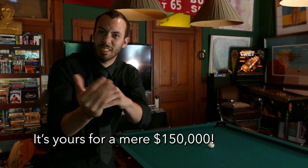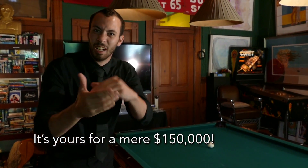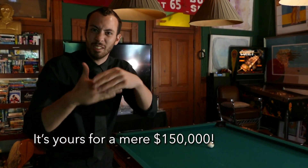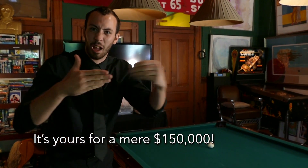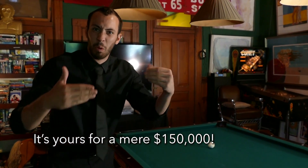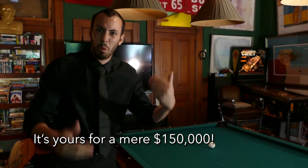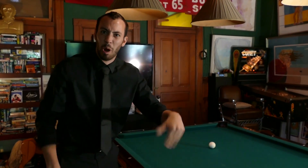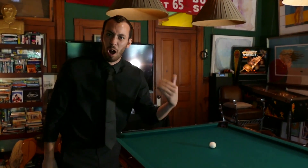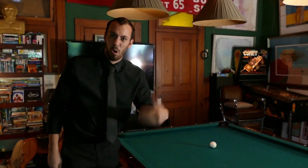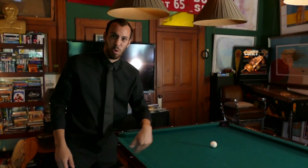$150,000.